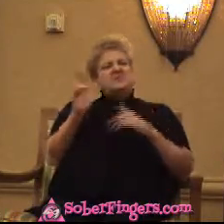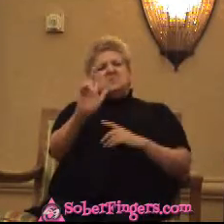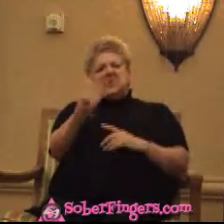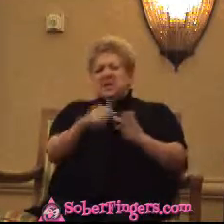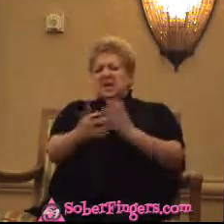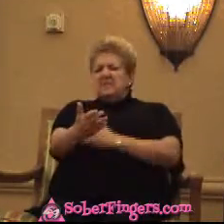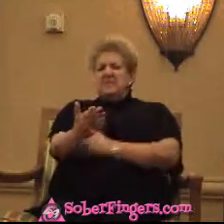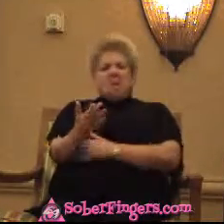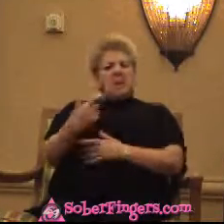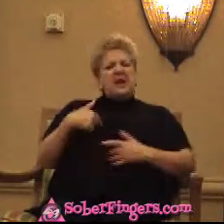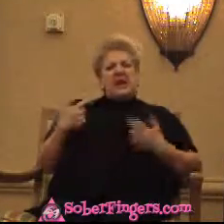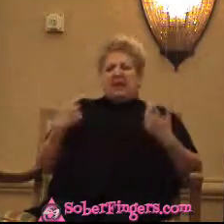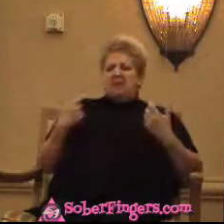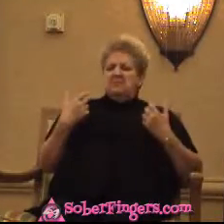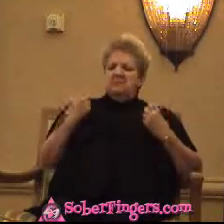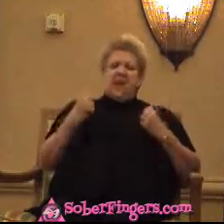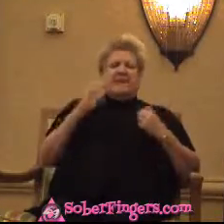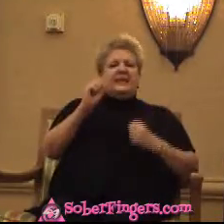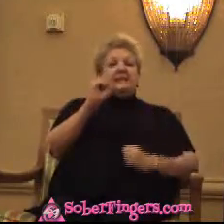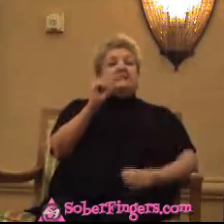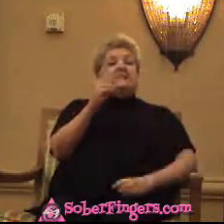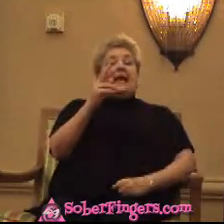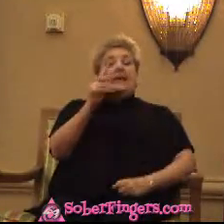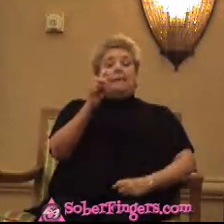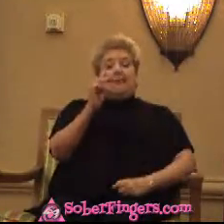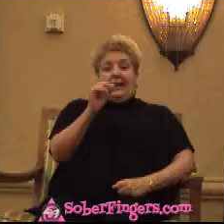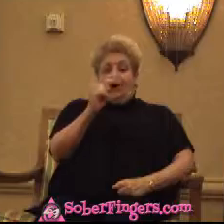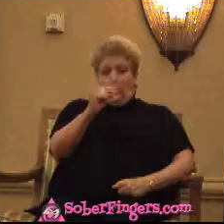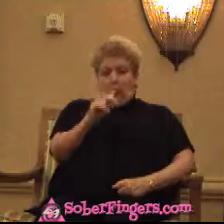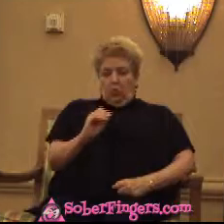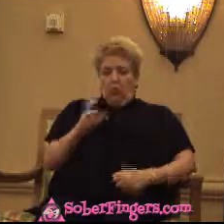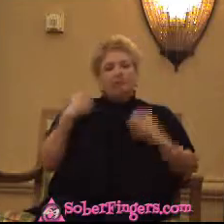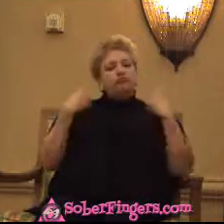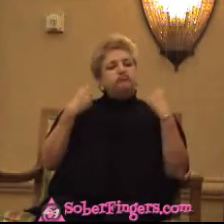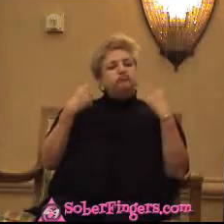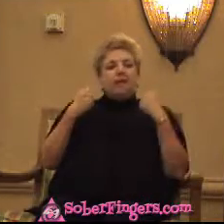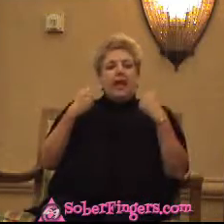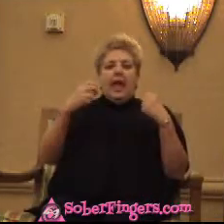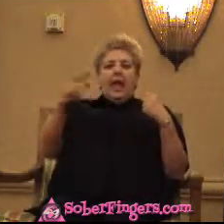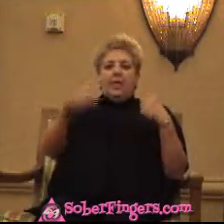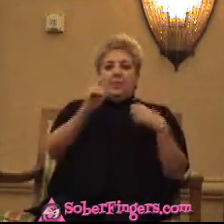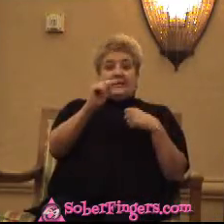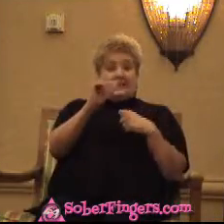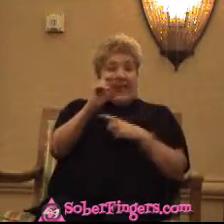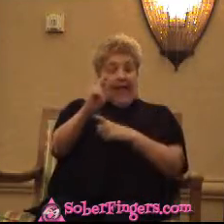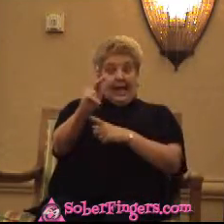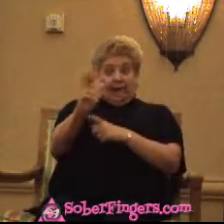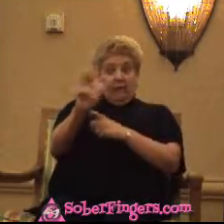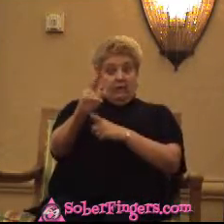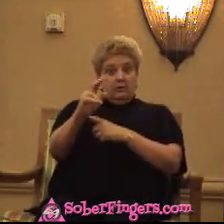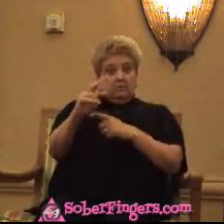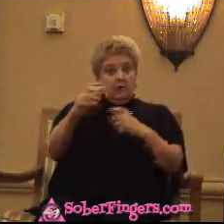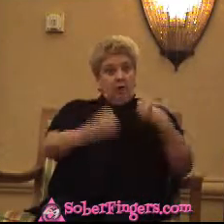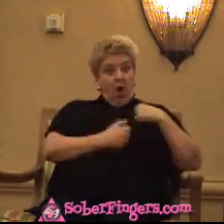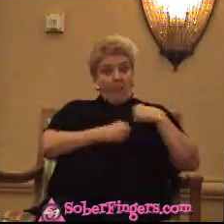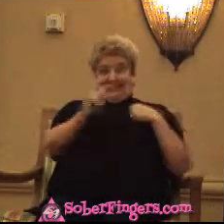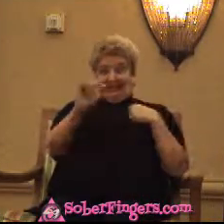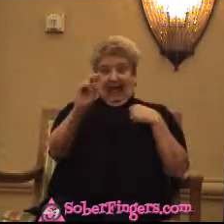in Sacramento, and where the parade route was, and I hit a parked tank that they'd left there for the parade.